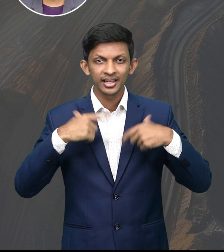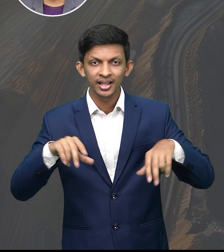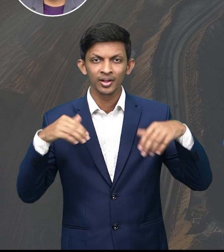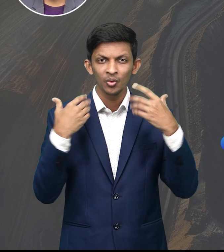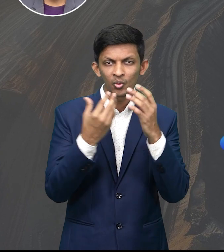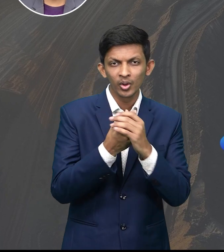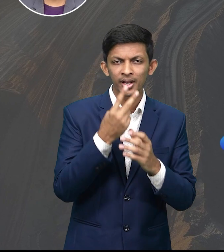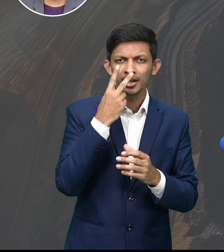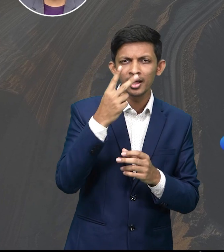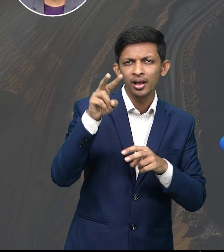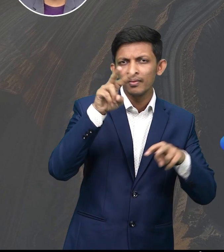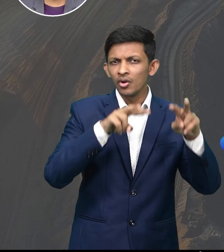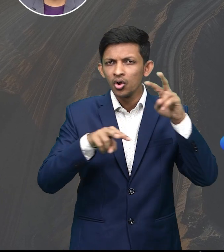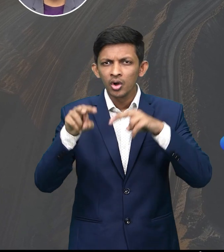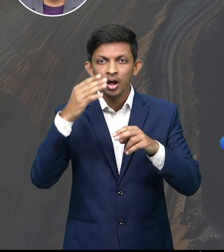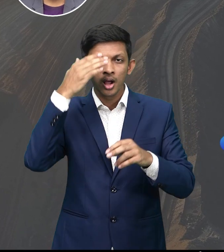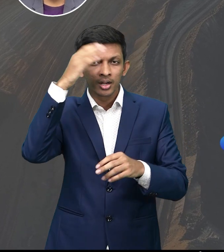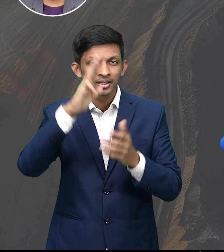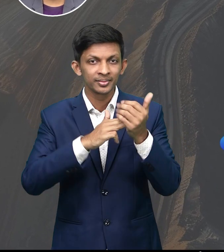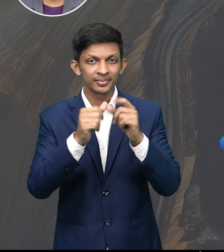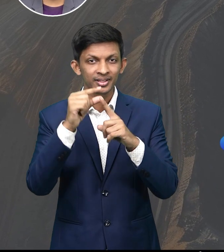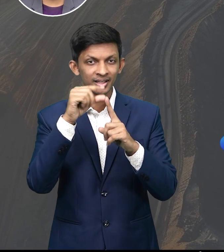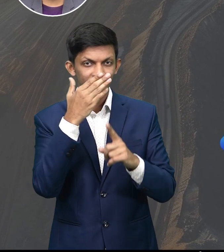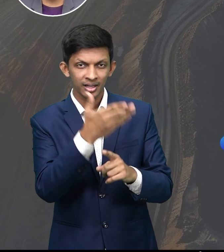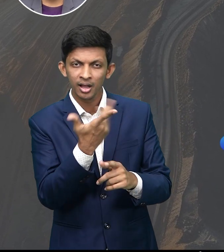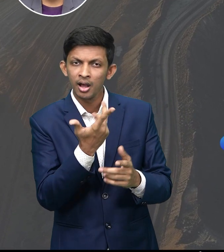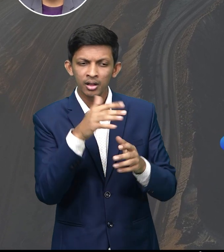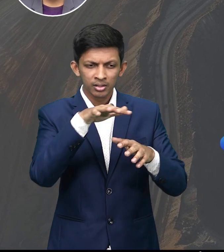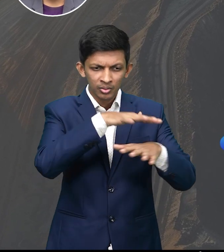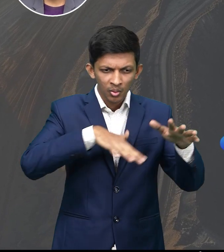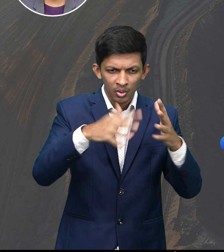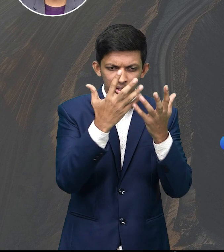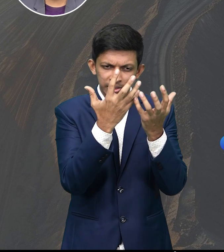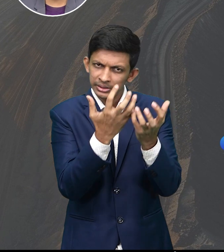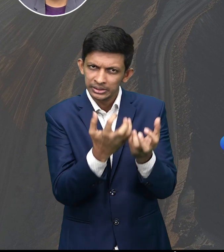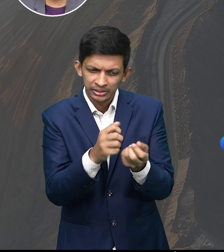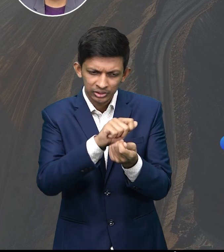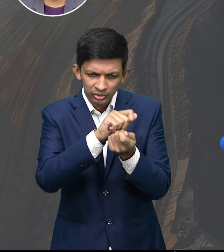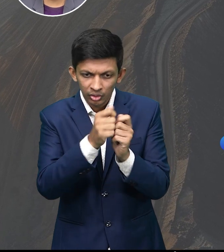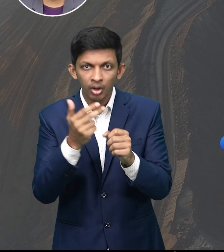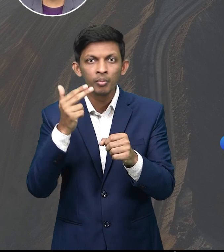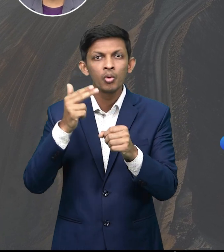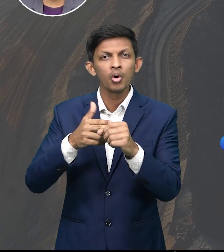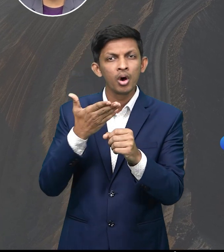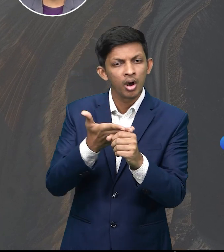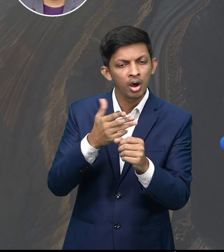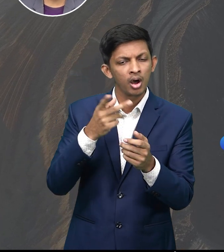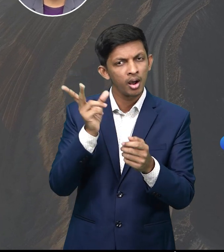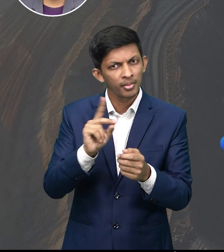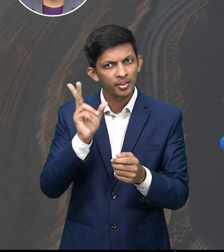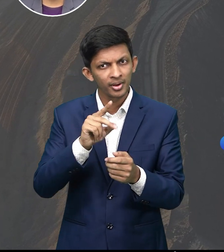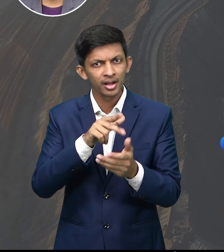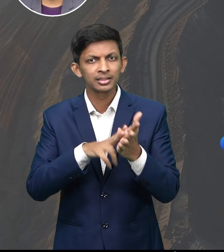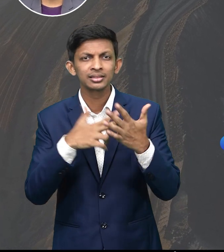Let us observe the concept map on fossil fuels, the non-renewable natural